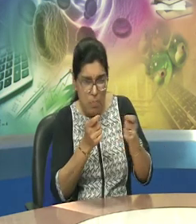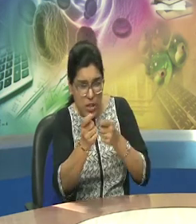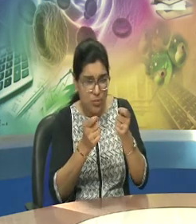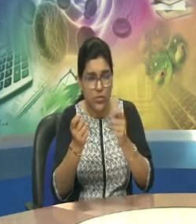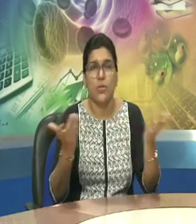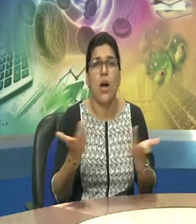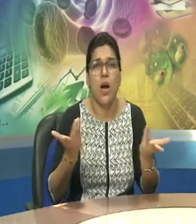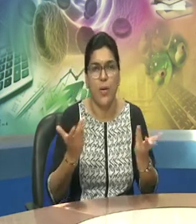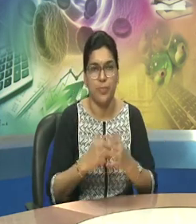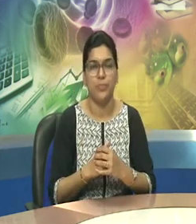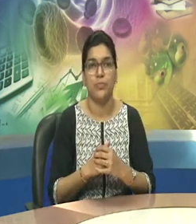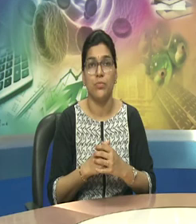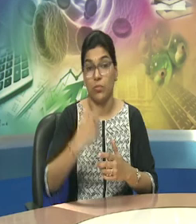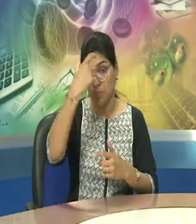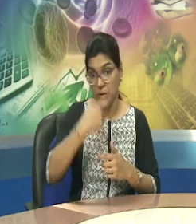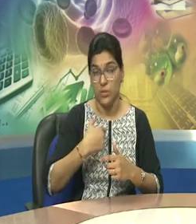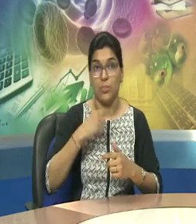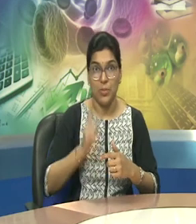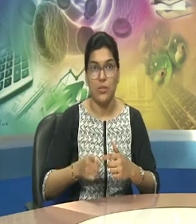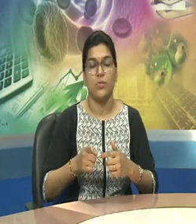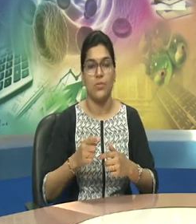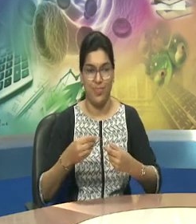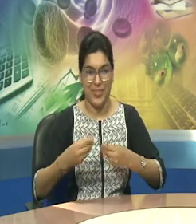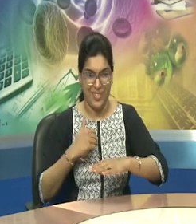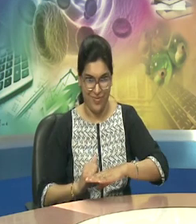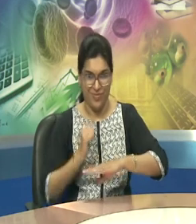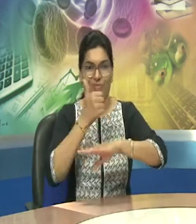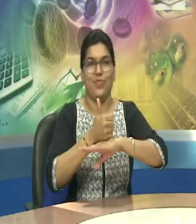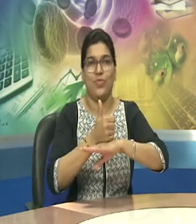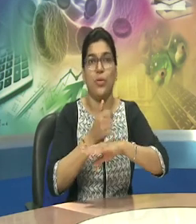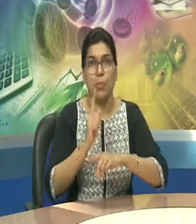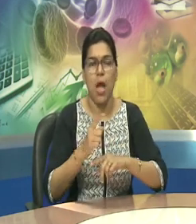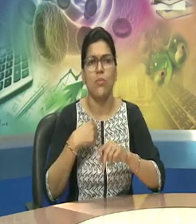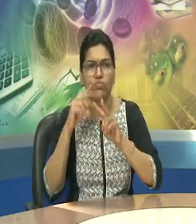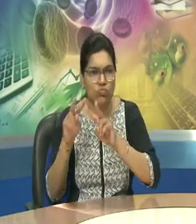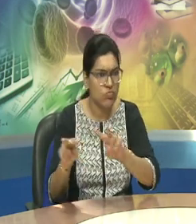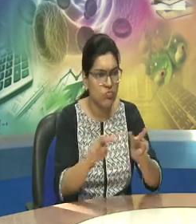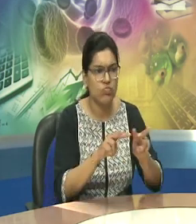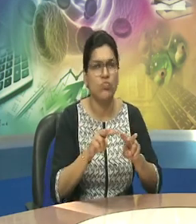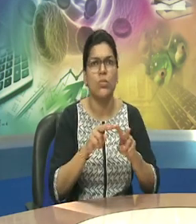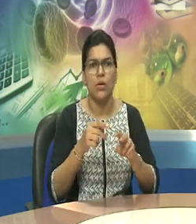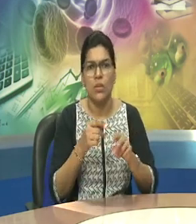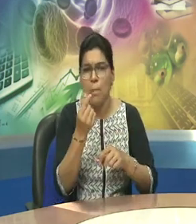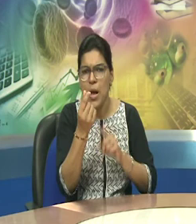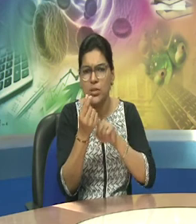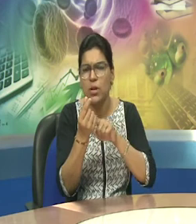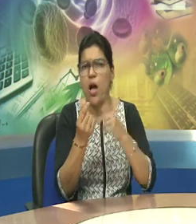Managing the enterprise. He has to manage men, material,